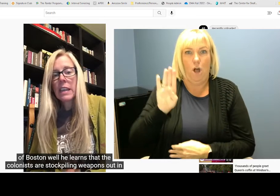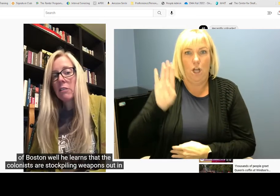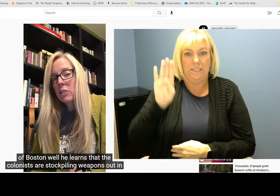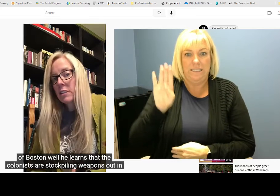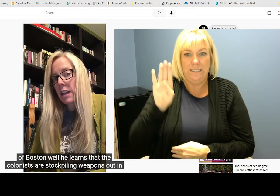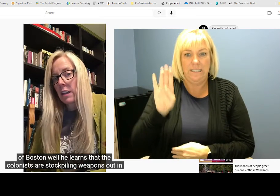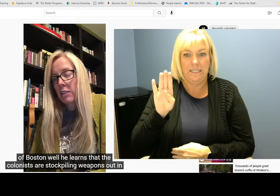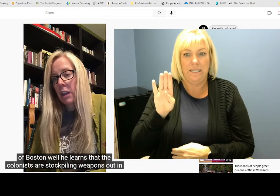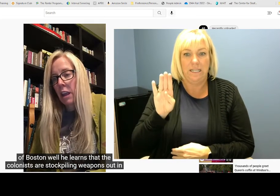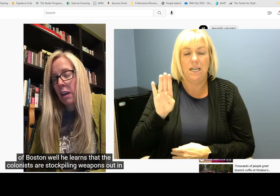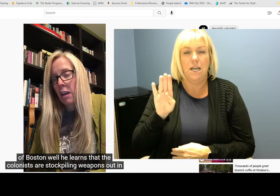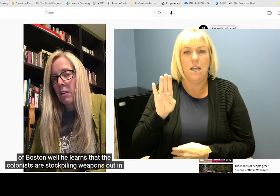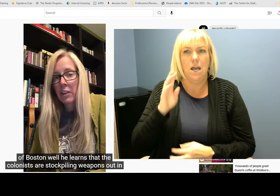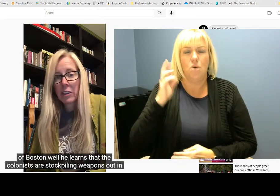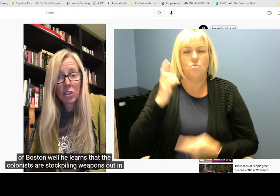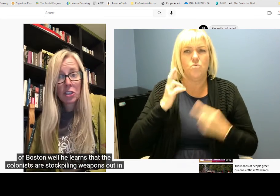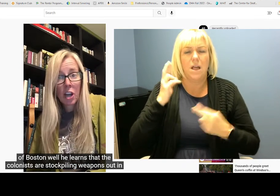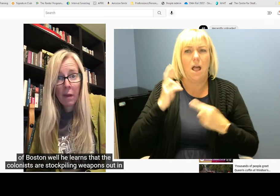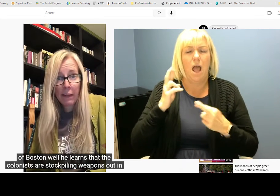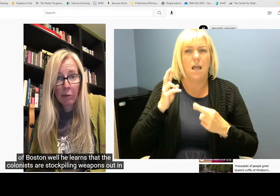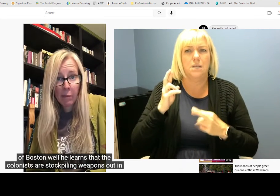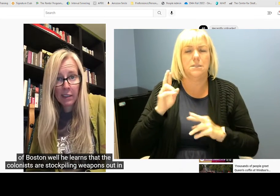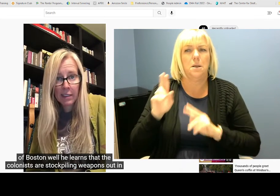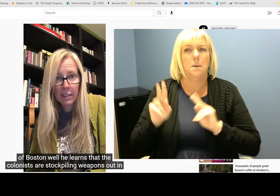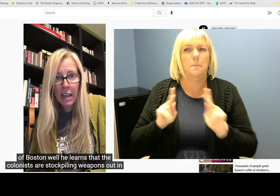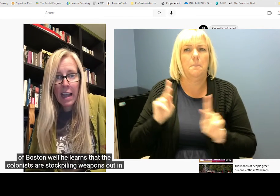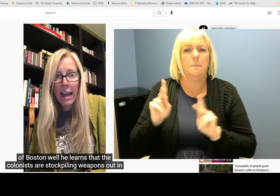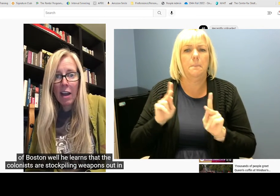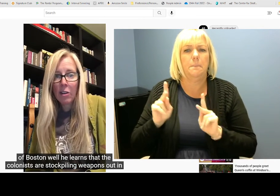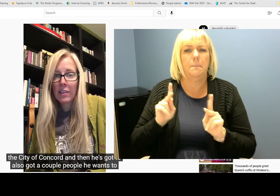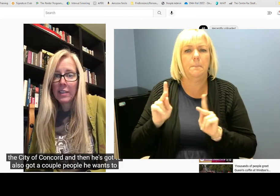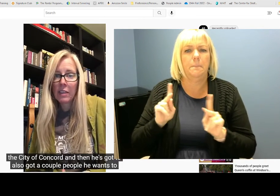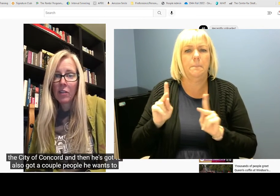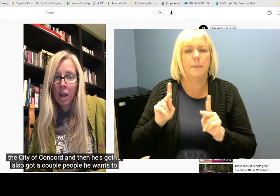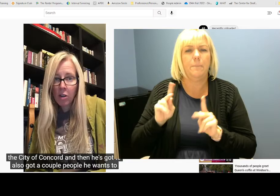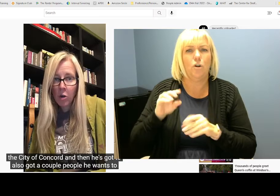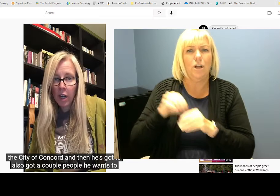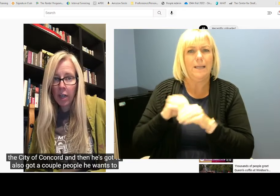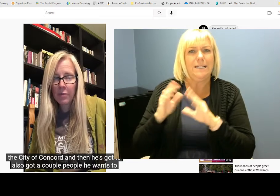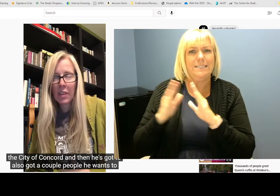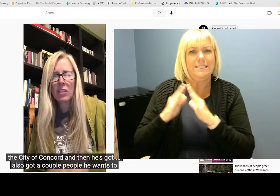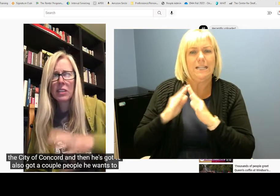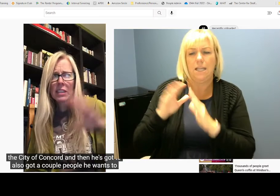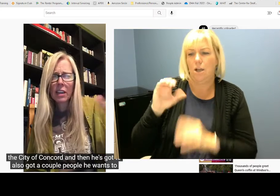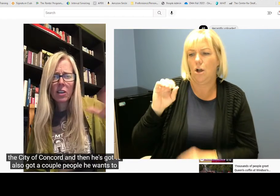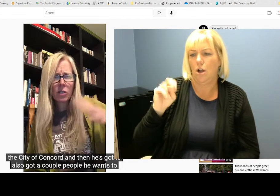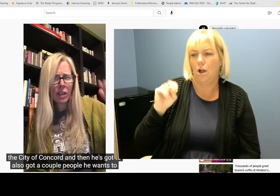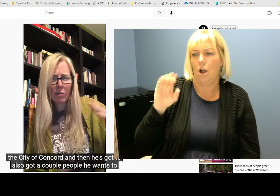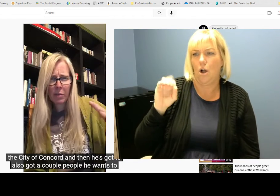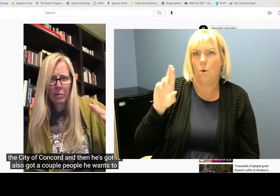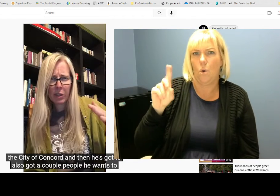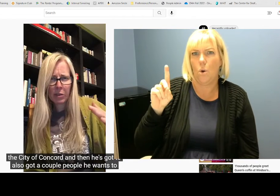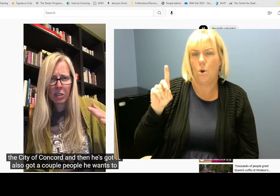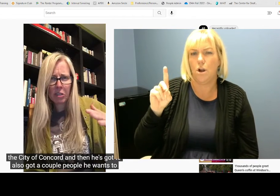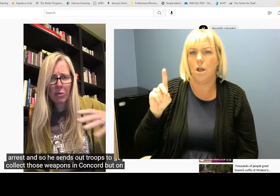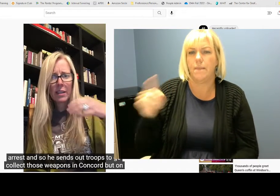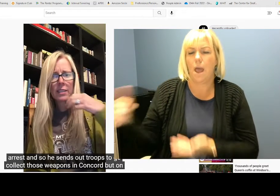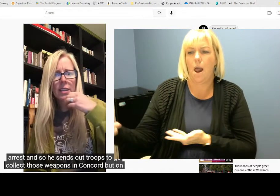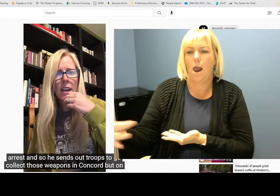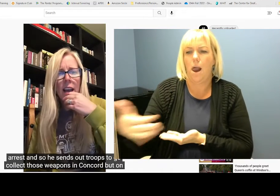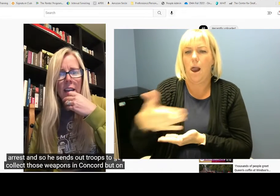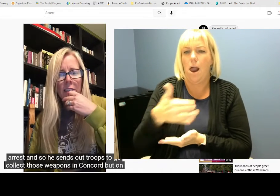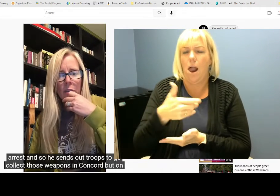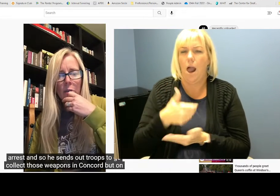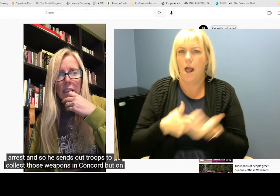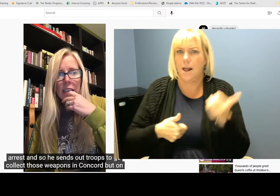Well, he learns that the colonists are stockpiling weapons out in the city of Concord. And then he's also got a couple people he wants to